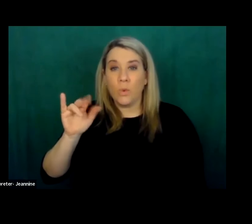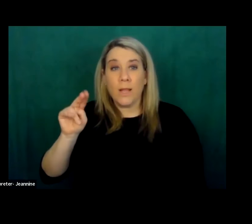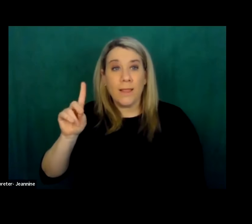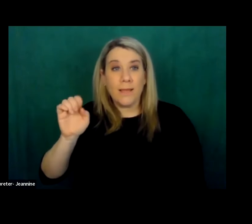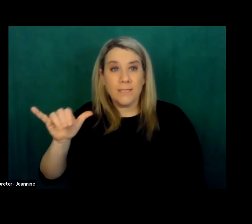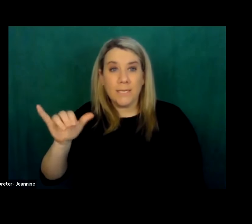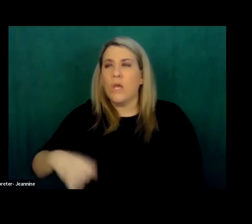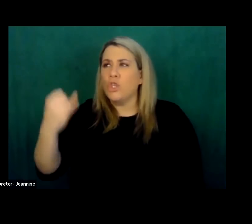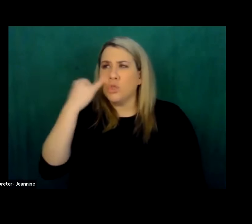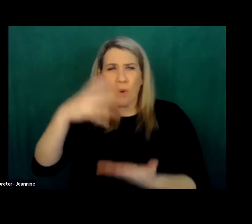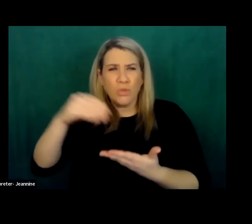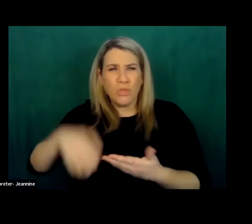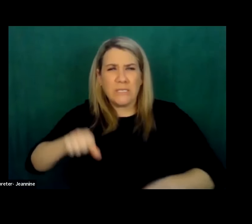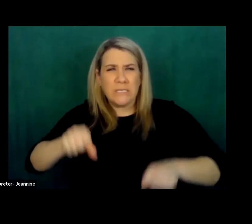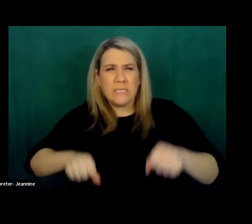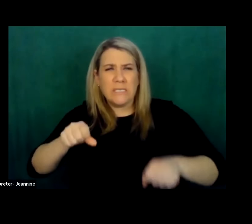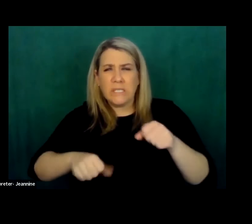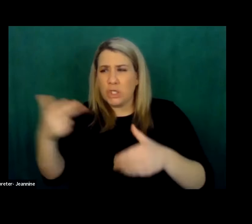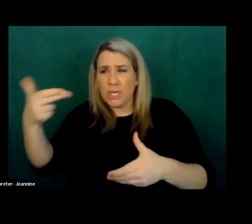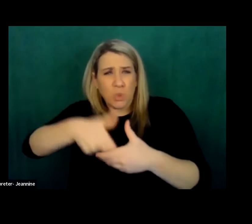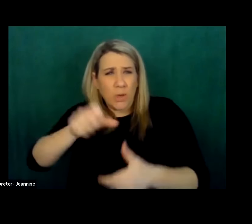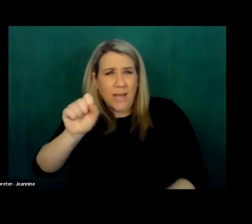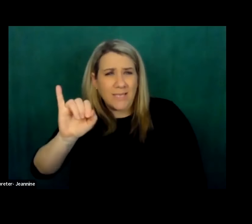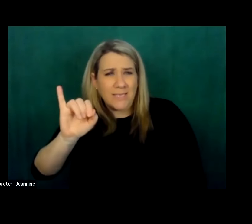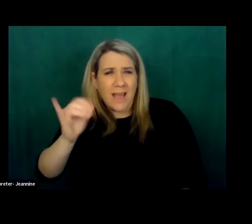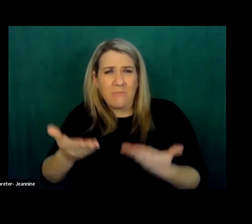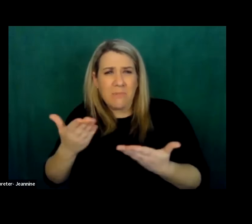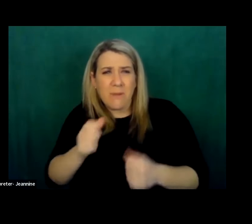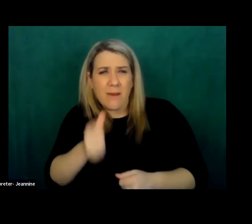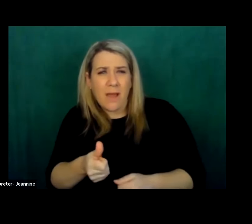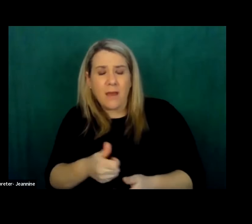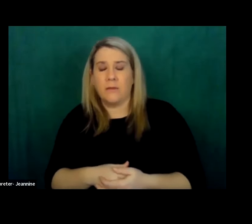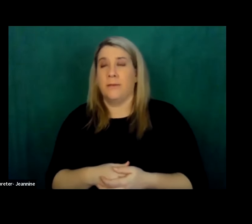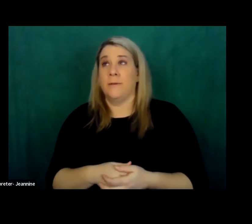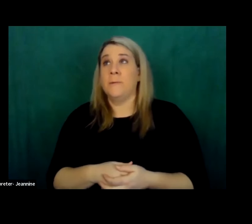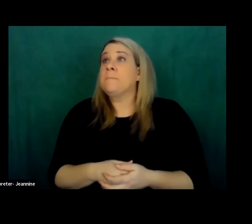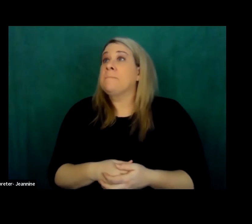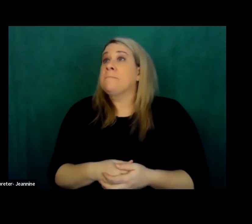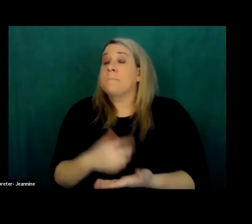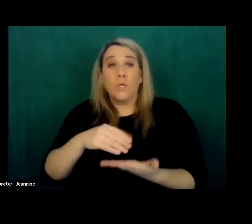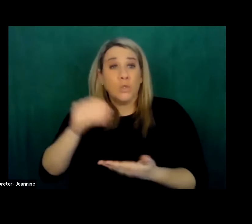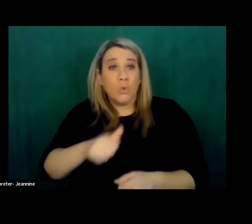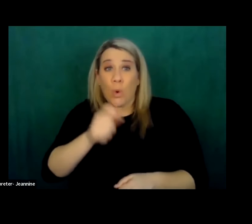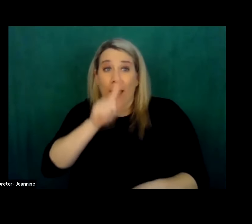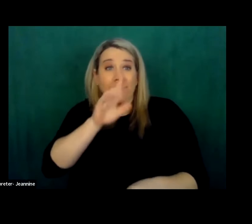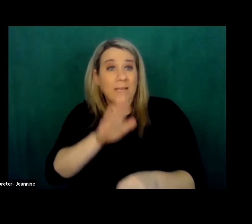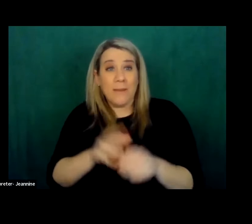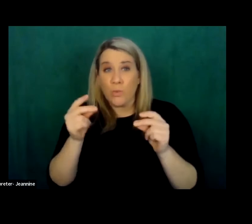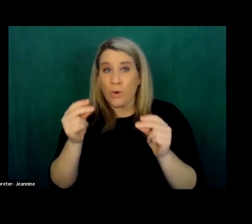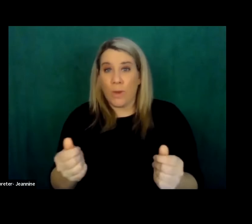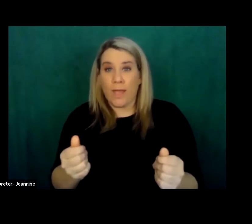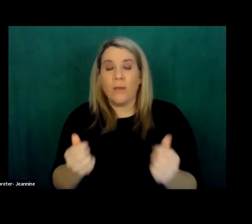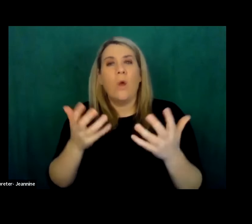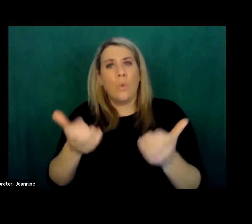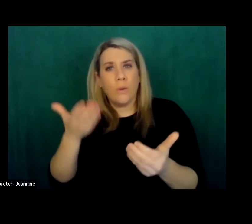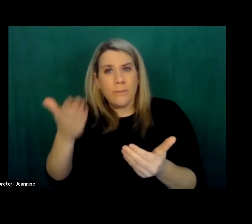if a student isn't sure whether or not to enroll in SI? Well, they don't have to make any commitments right away. We really want to be there to